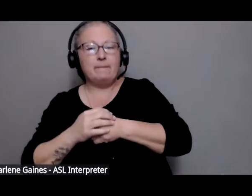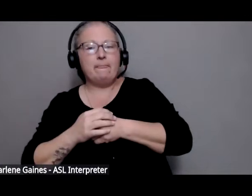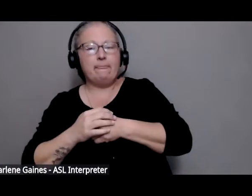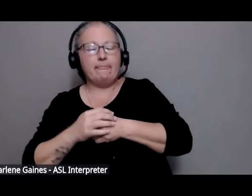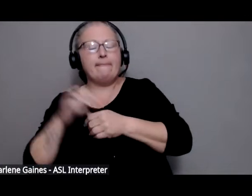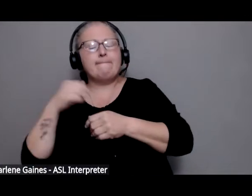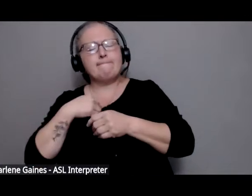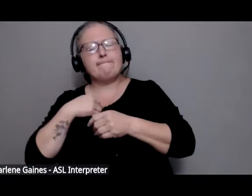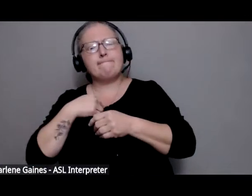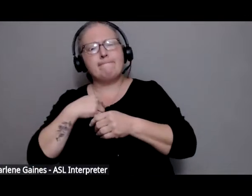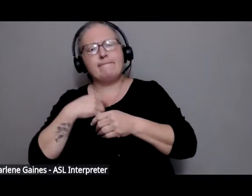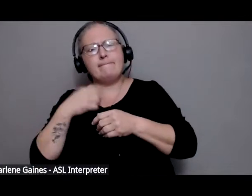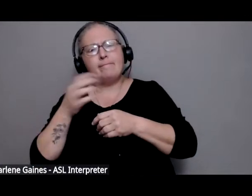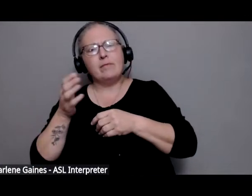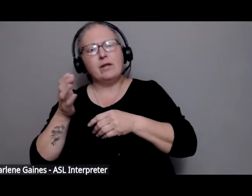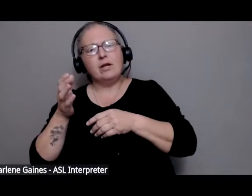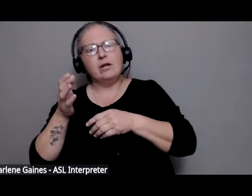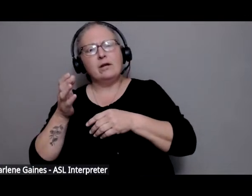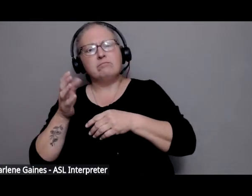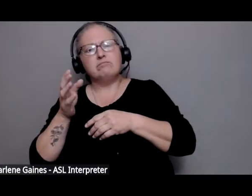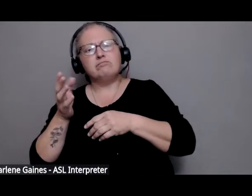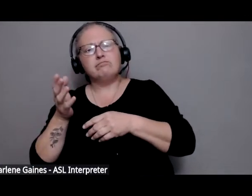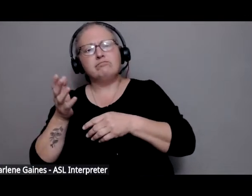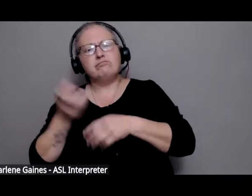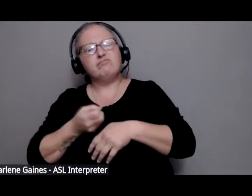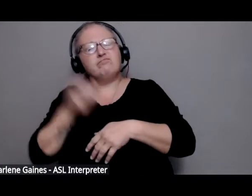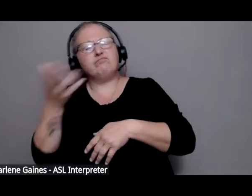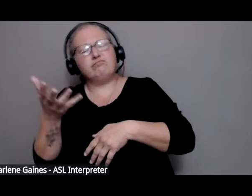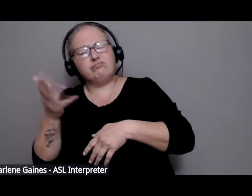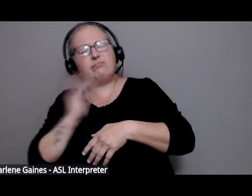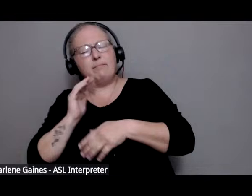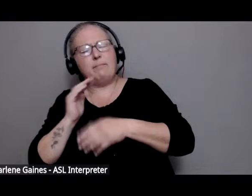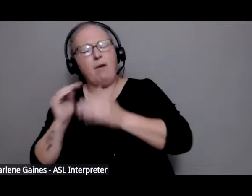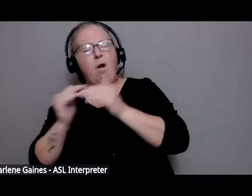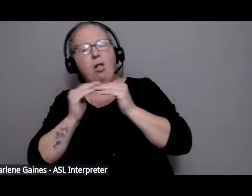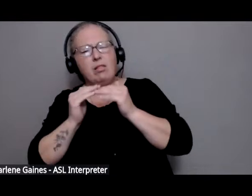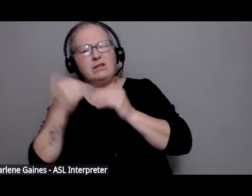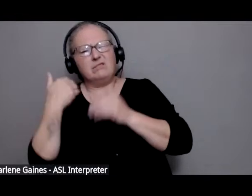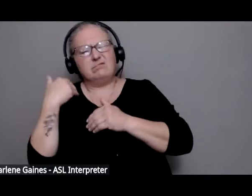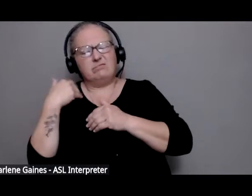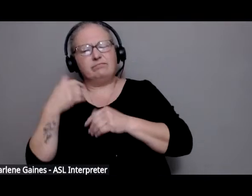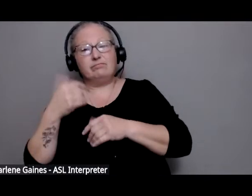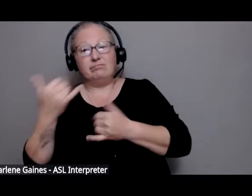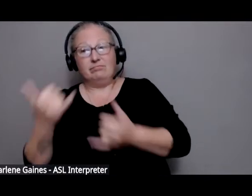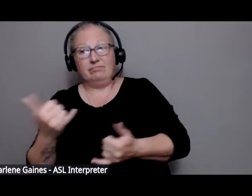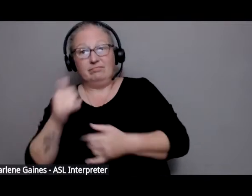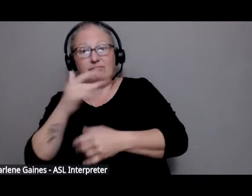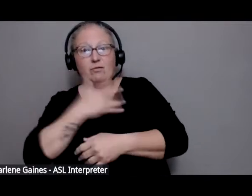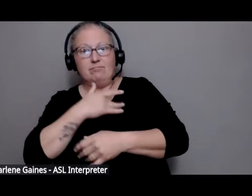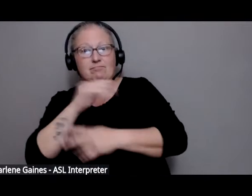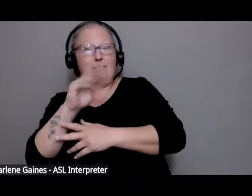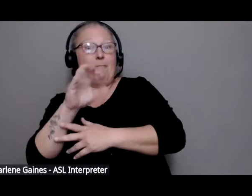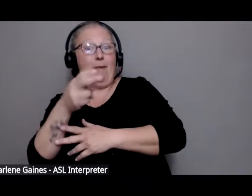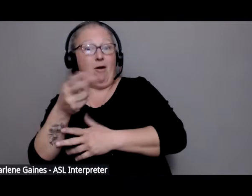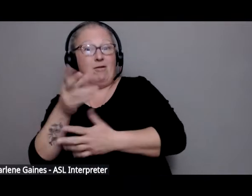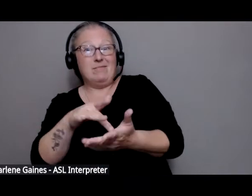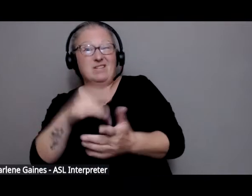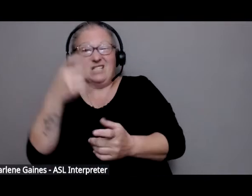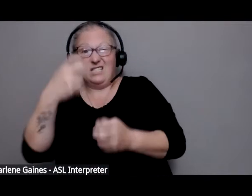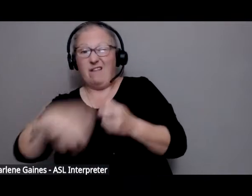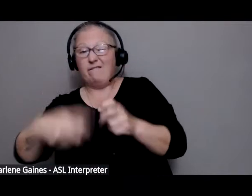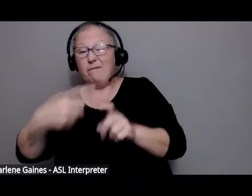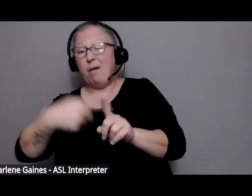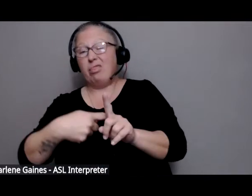sharing with some colleagues of mine the other day that, we are in the heart of March, and it is a tough month to be